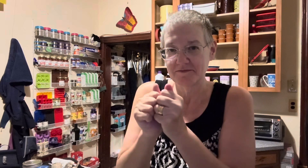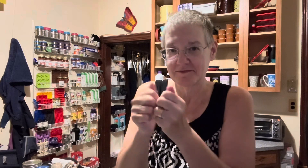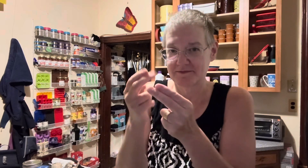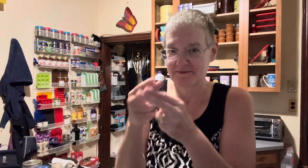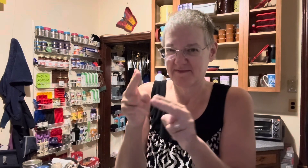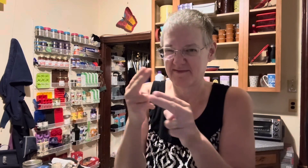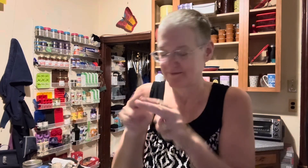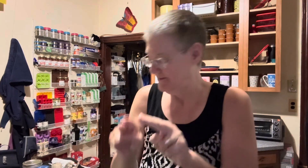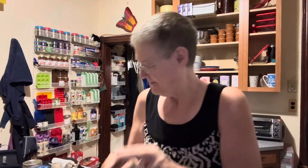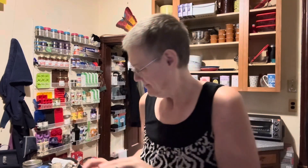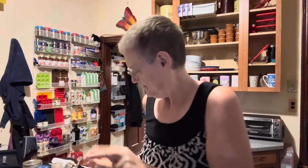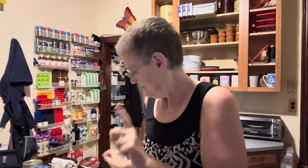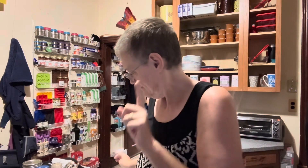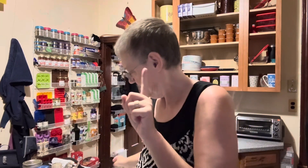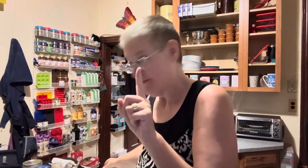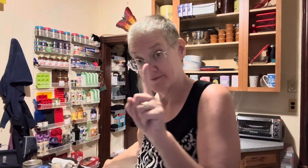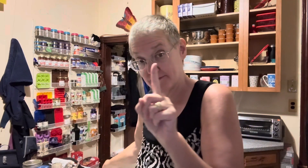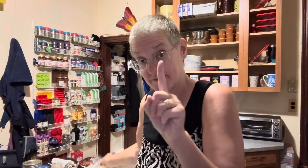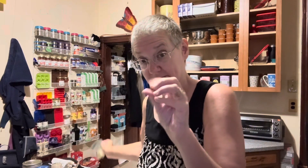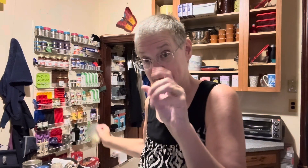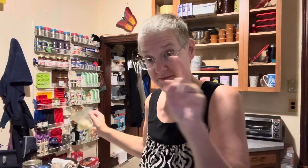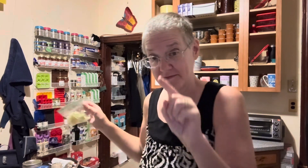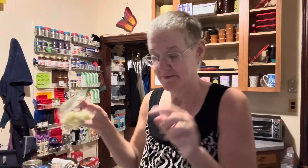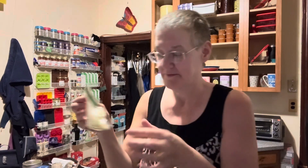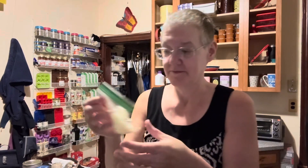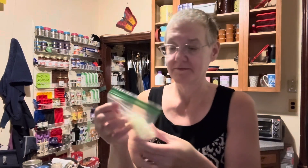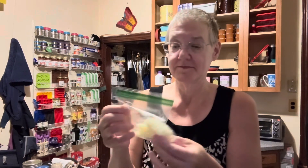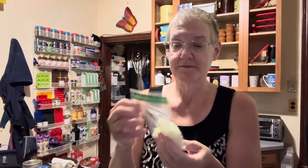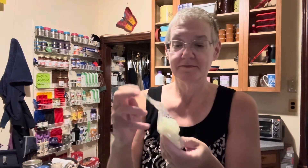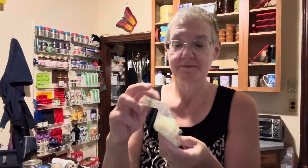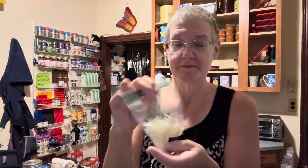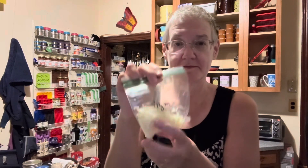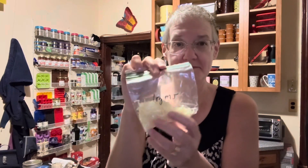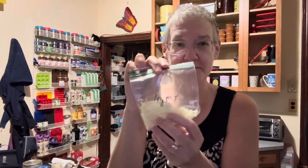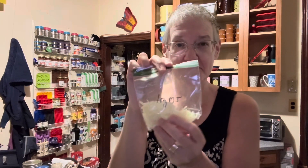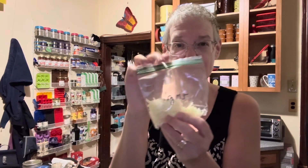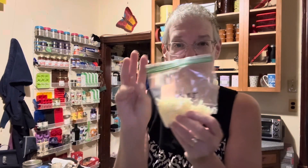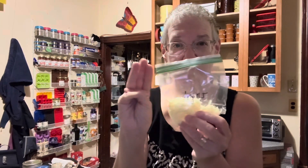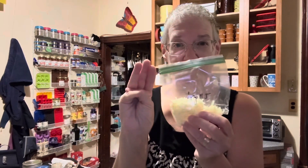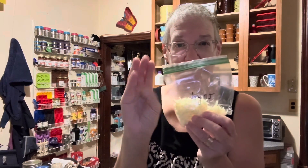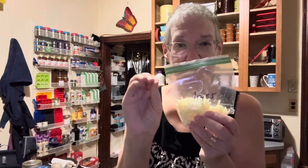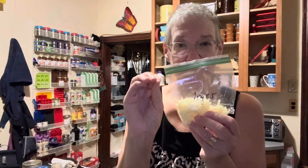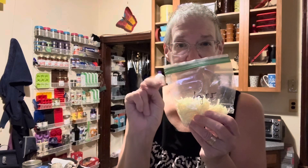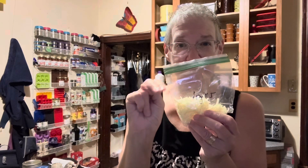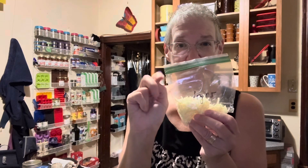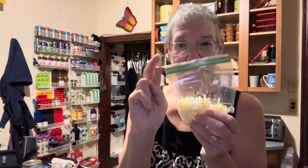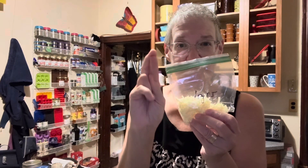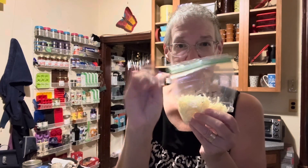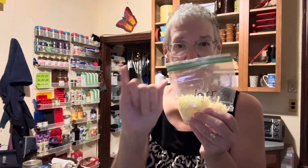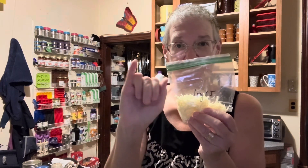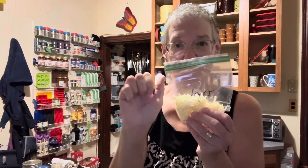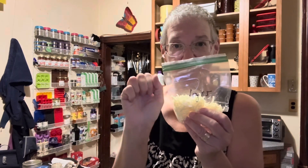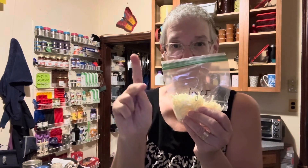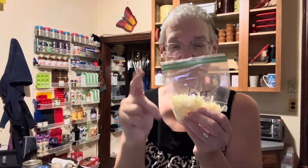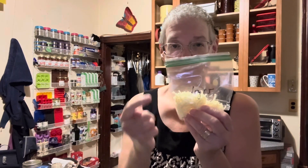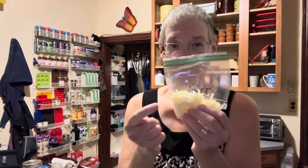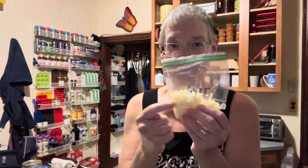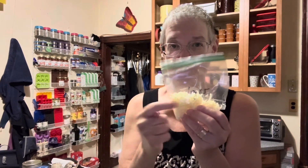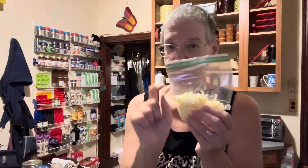add an ounce of Monterey Jack cheese to the eggs. 0.2 grams of net carbs. And we're using